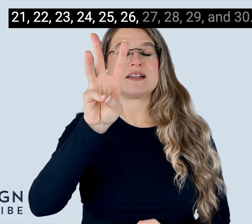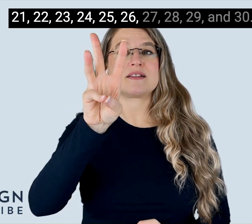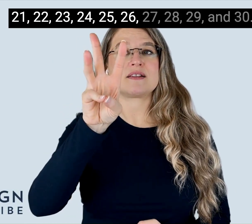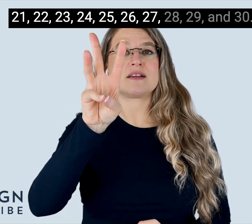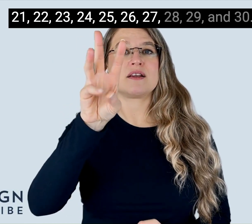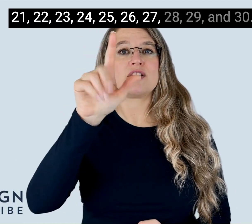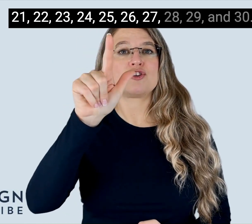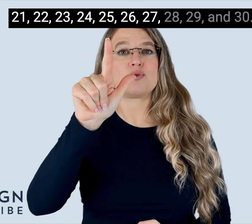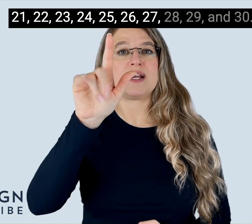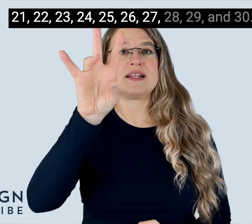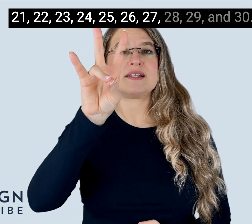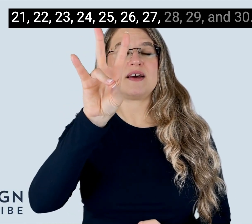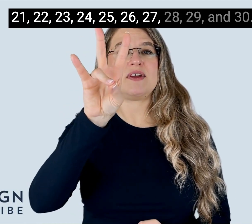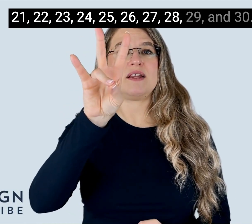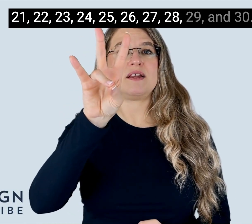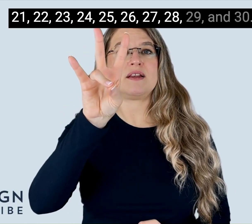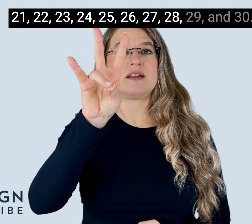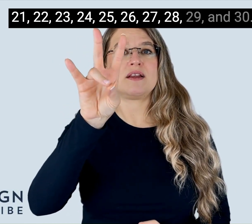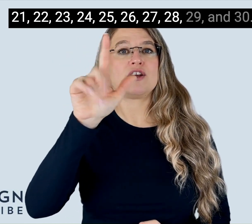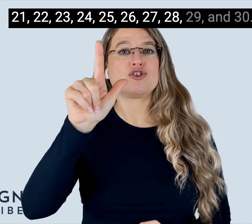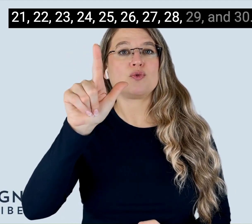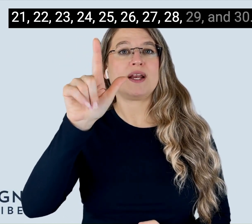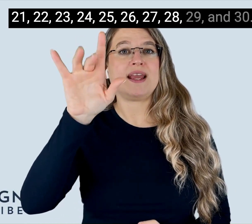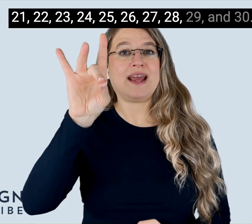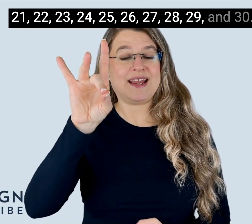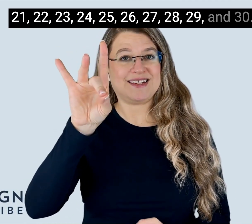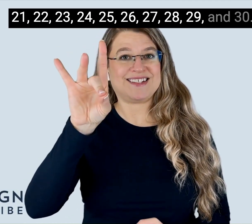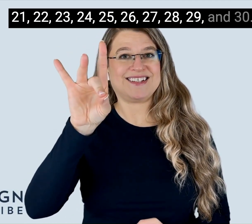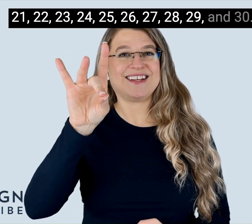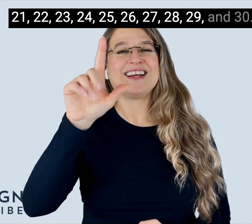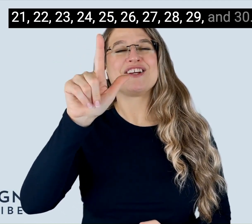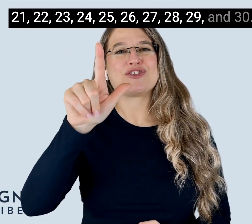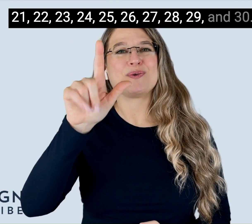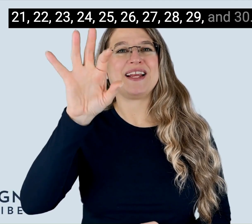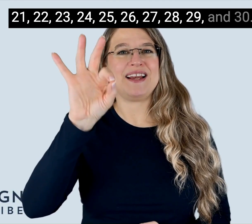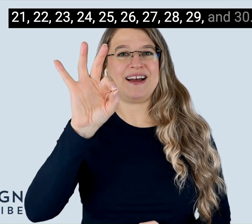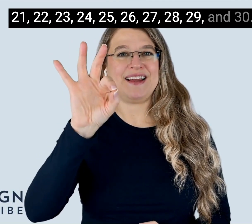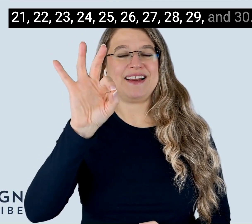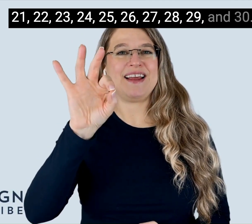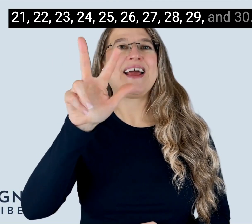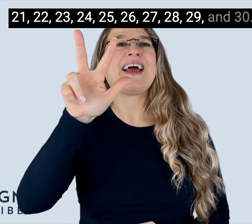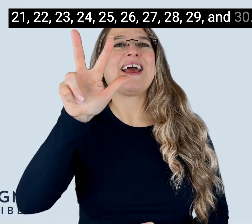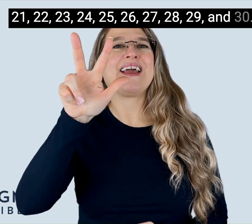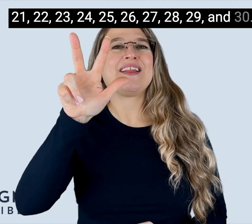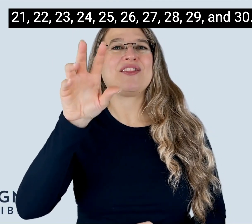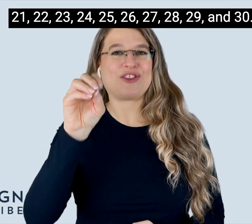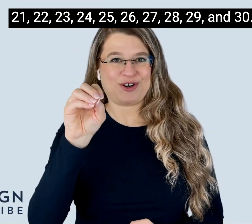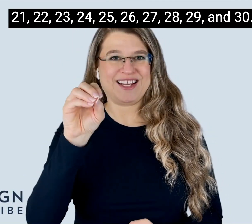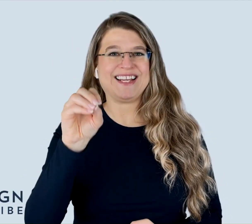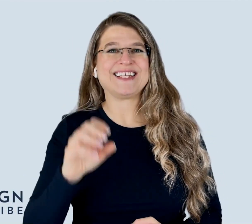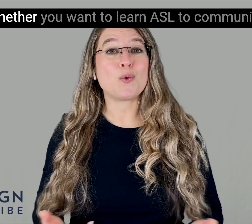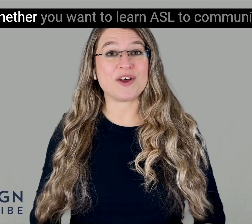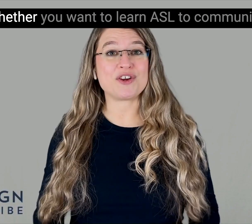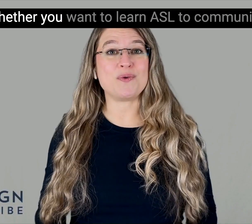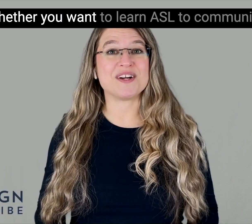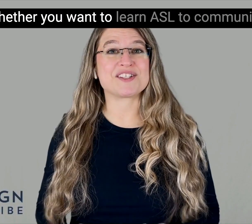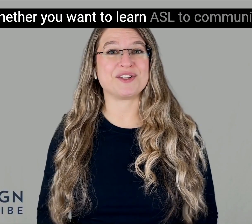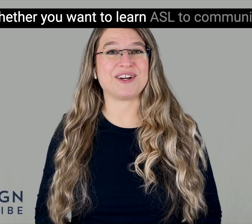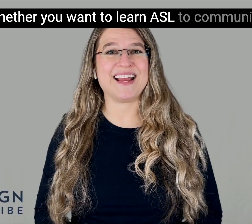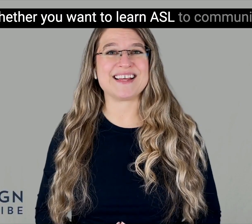26, 27, 28, 29, and 30. Whether you want to learn